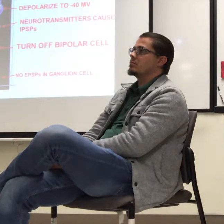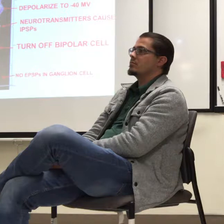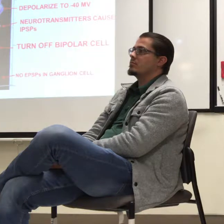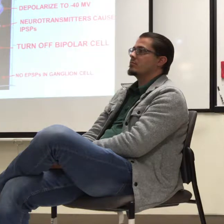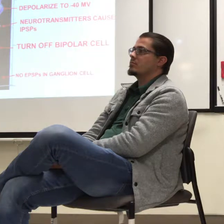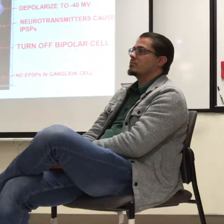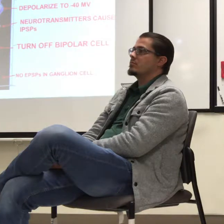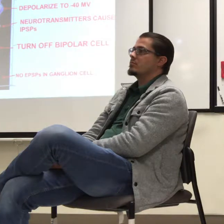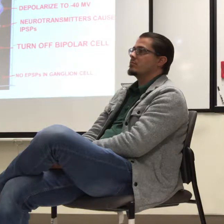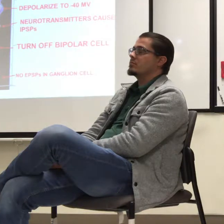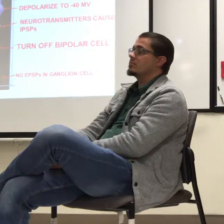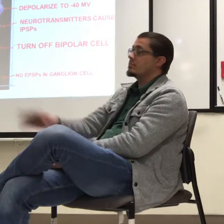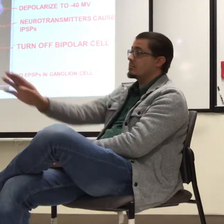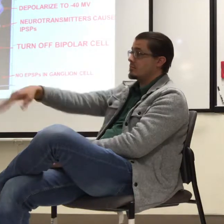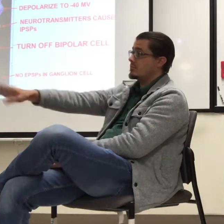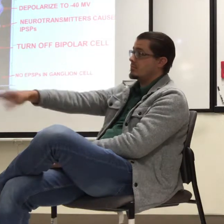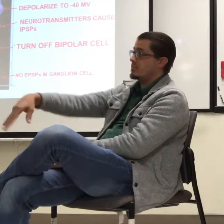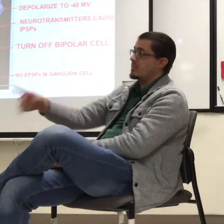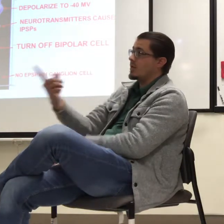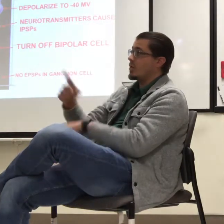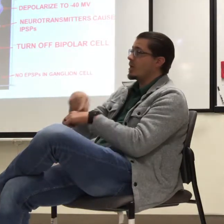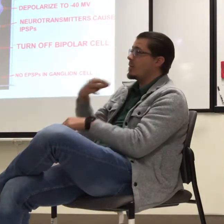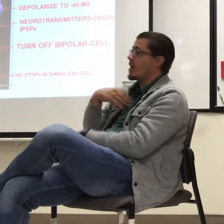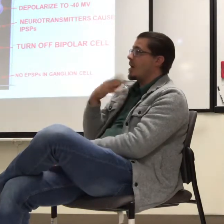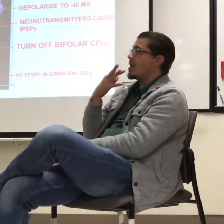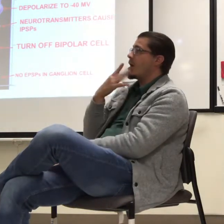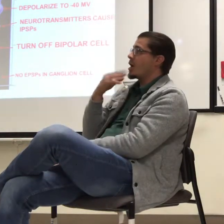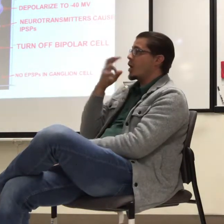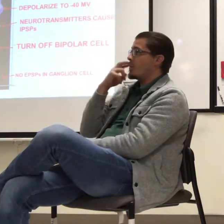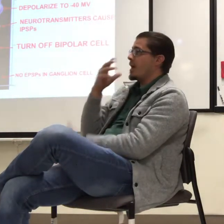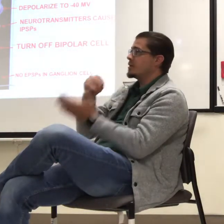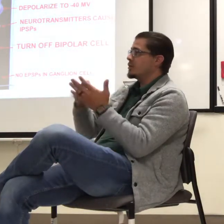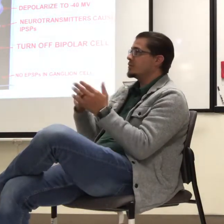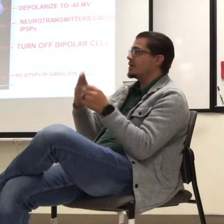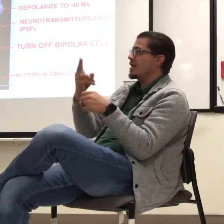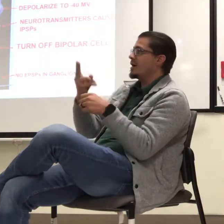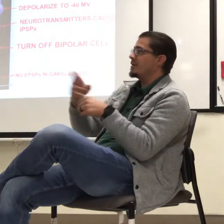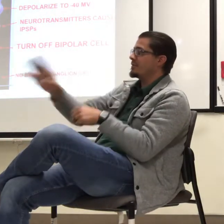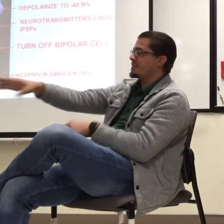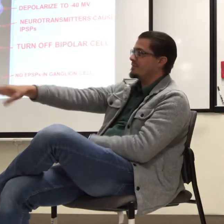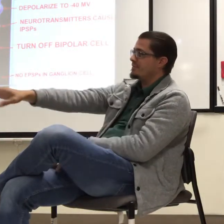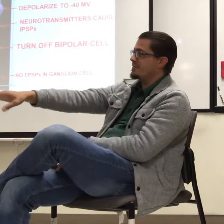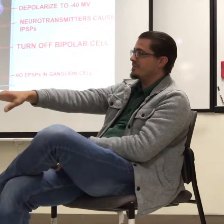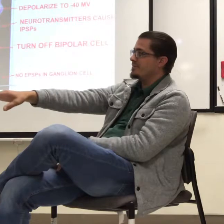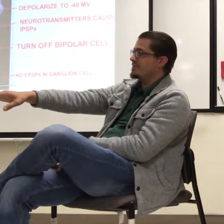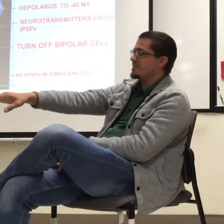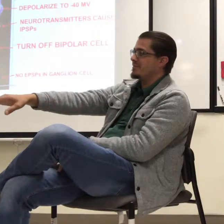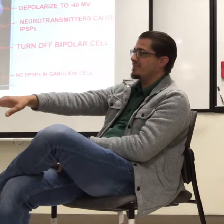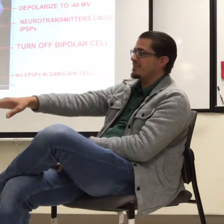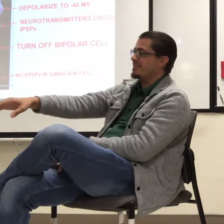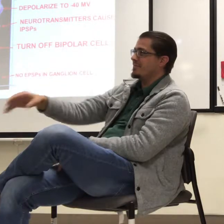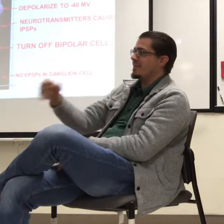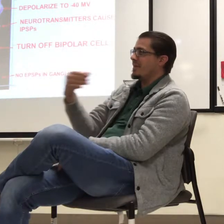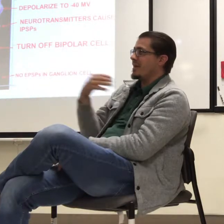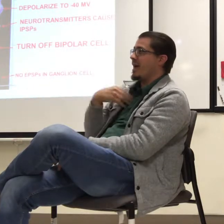I actually had a colorblind student, and I was using red tape and green tape on the lab practical, and I learned really quickly.